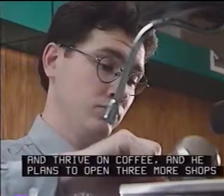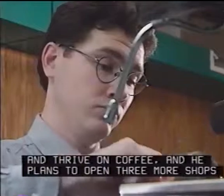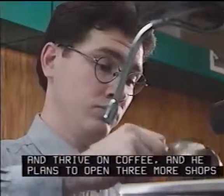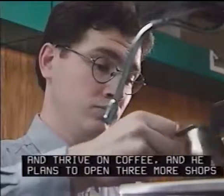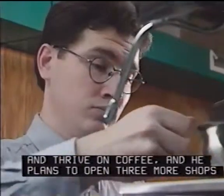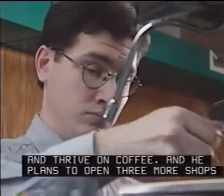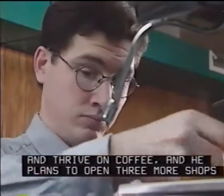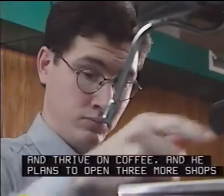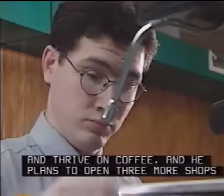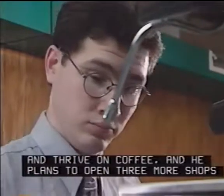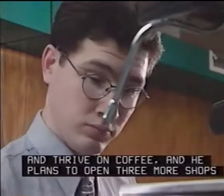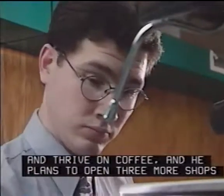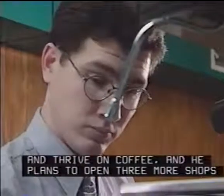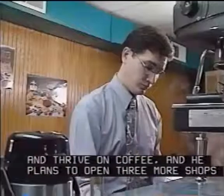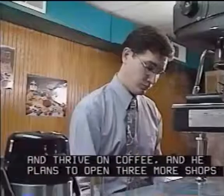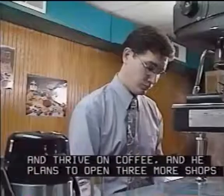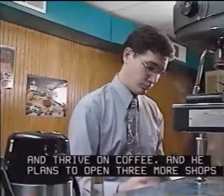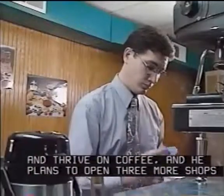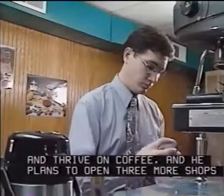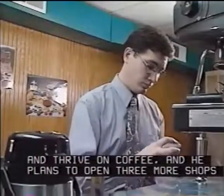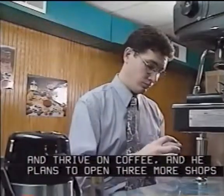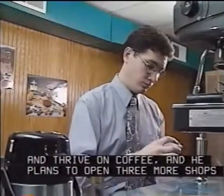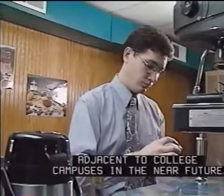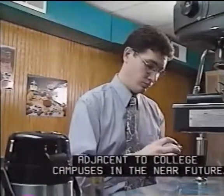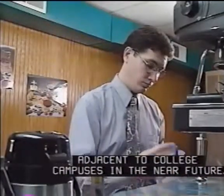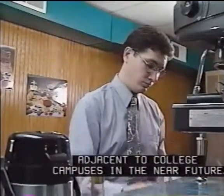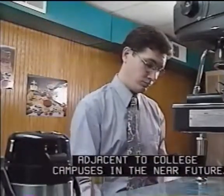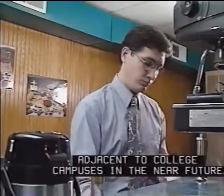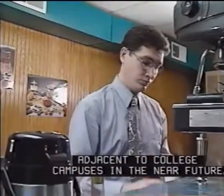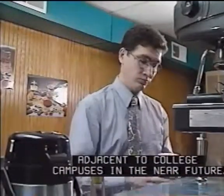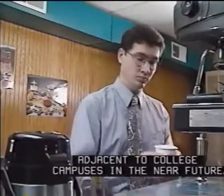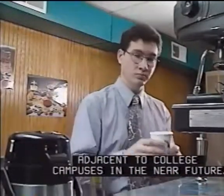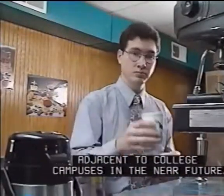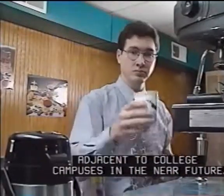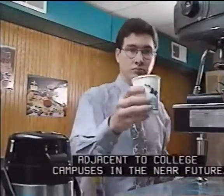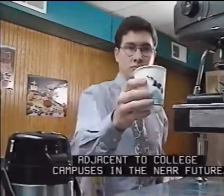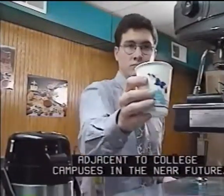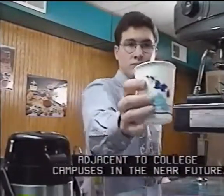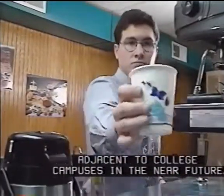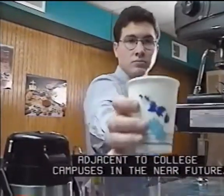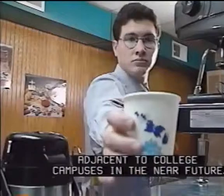coffee. And he plans to open three more shops adjacent to college campuses in the near future.